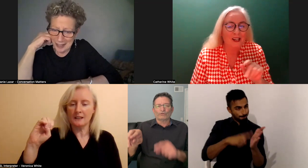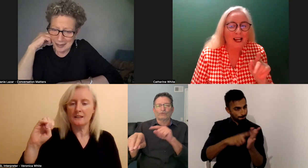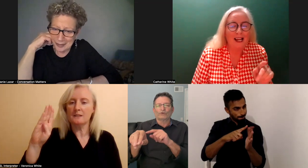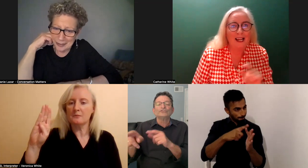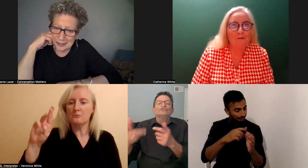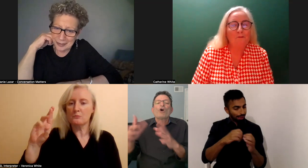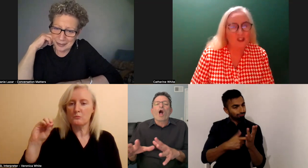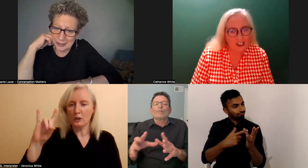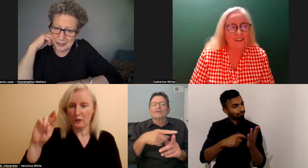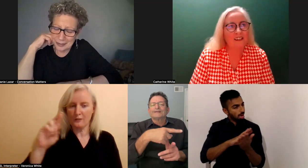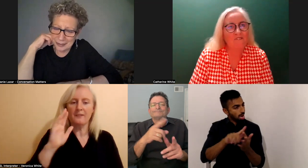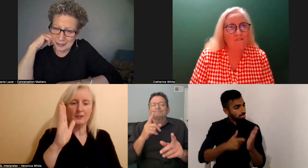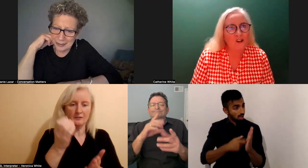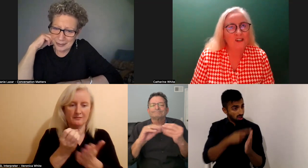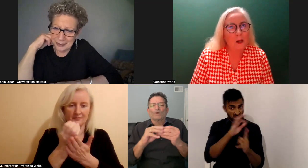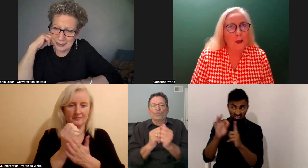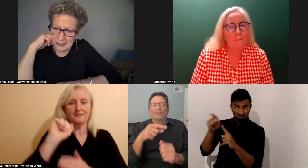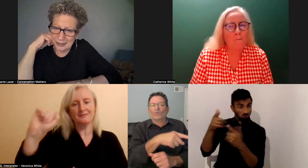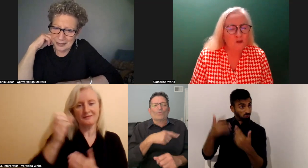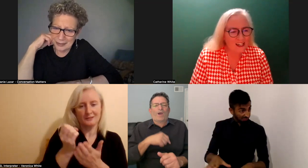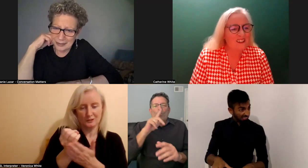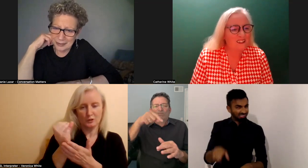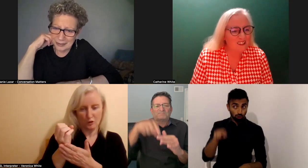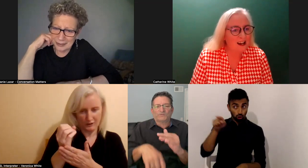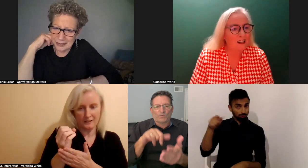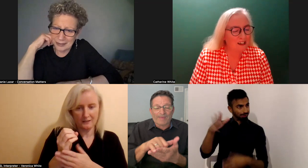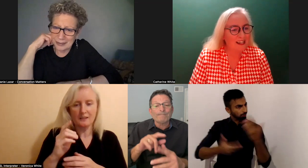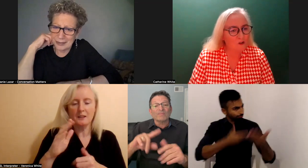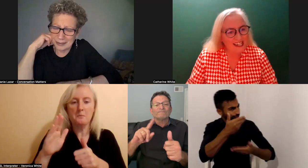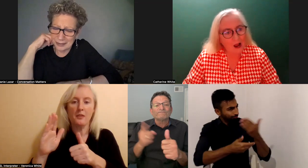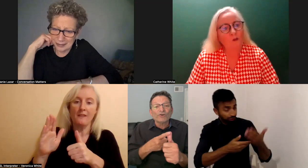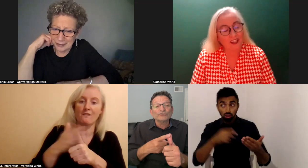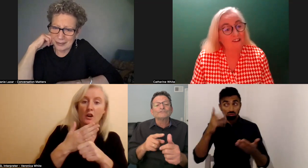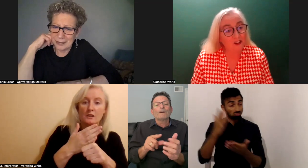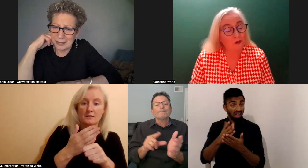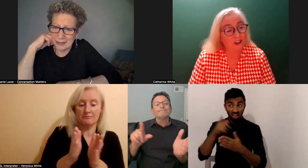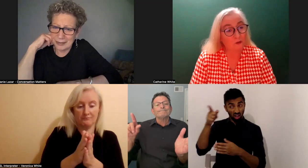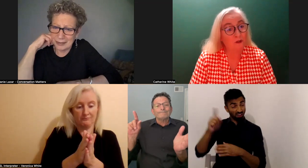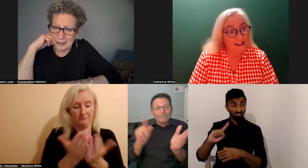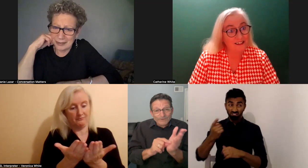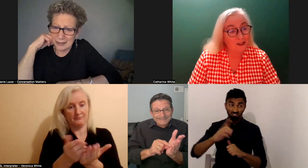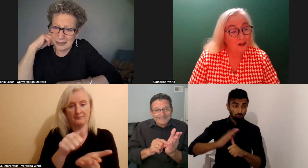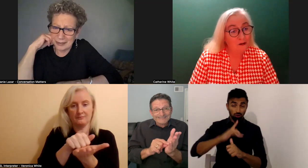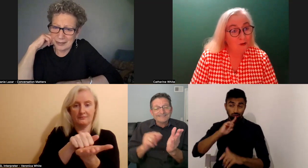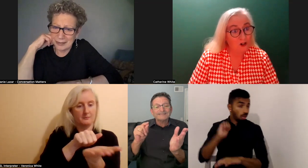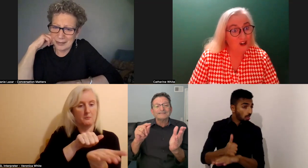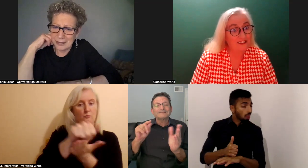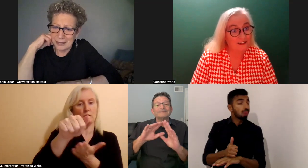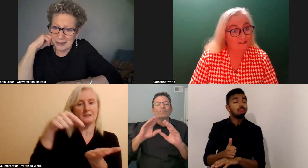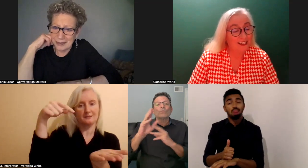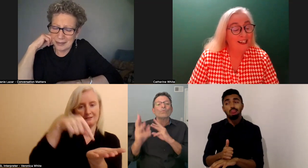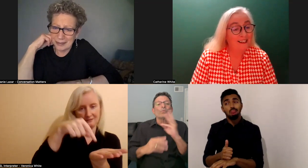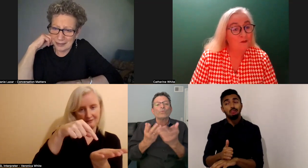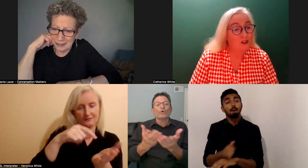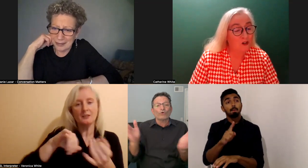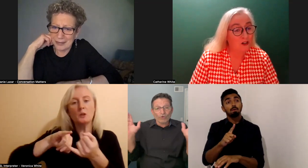that. But yes, the first printed document that was out there in the world was Paul